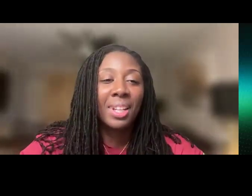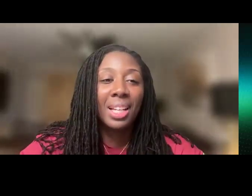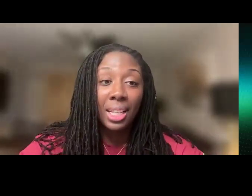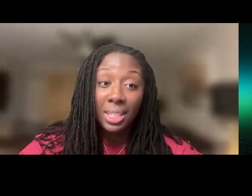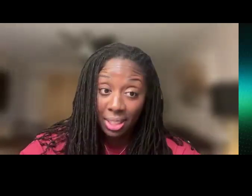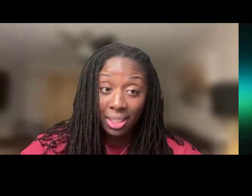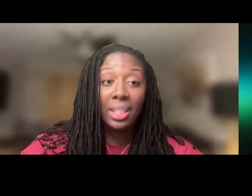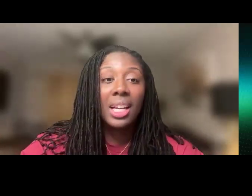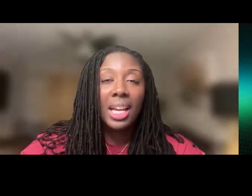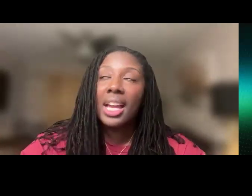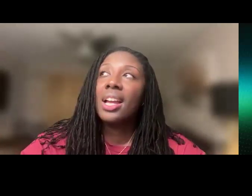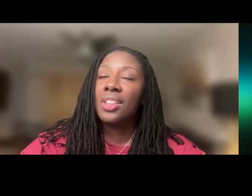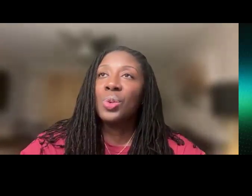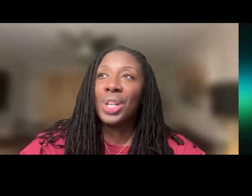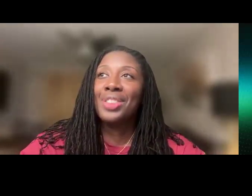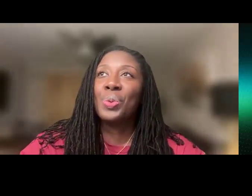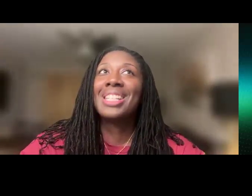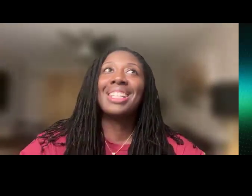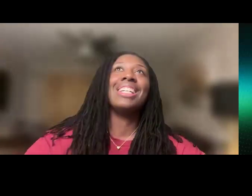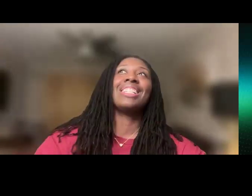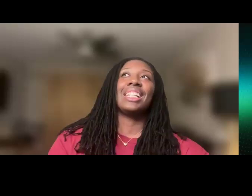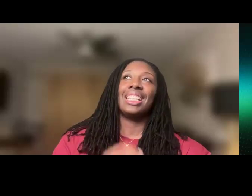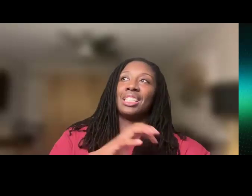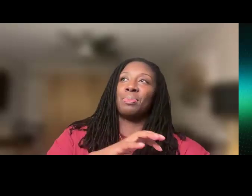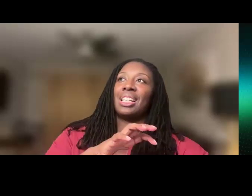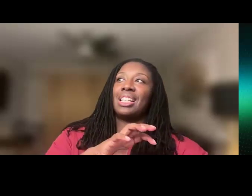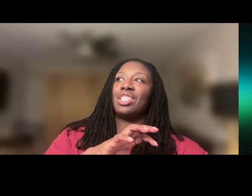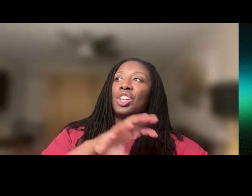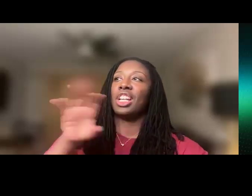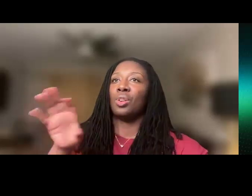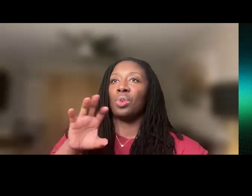going to turn me off. I am not going to buy your product. And So, the reason is, Nikki,